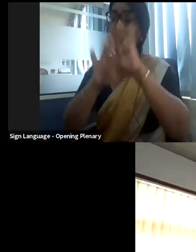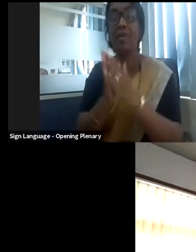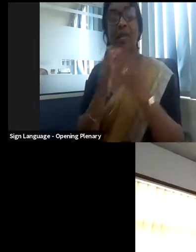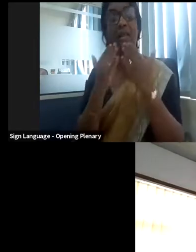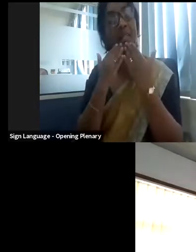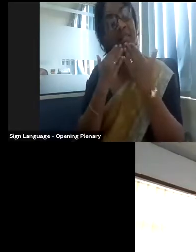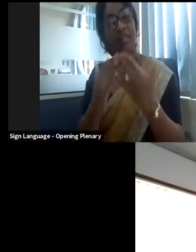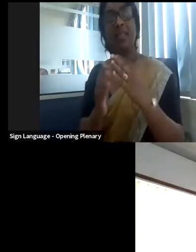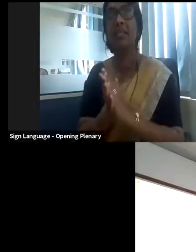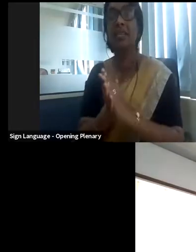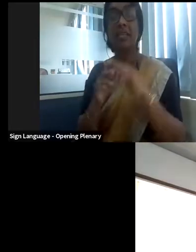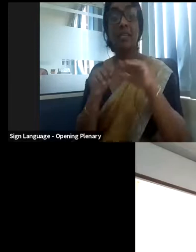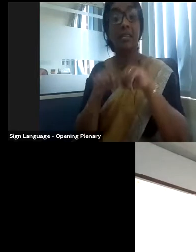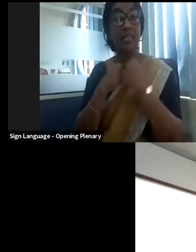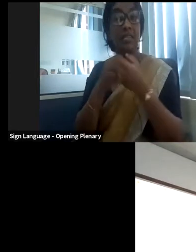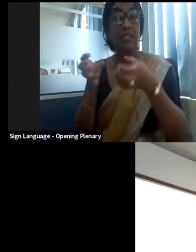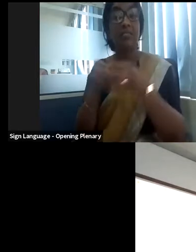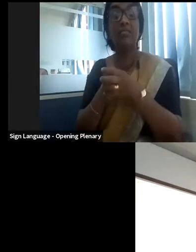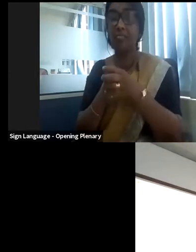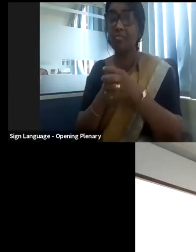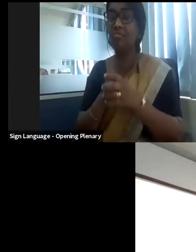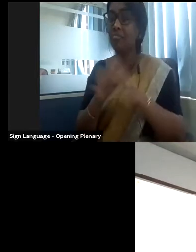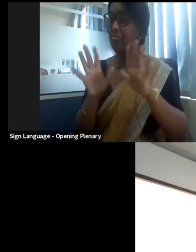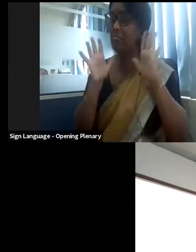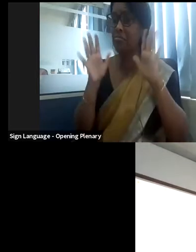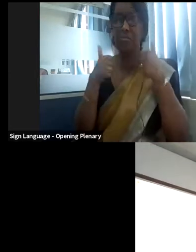to thank the speakers. We have 60